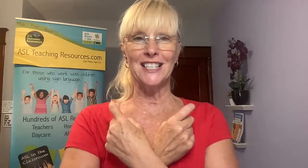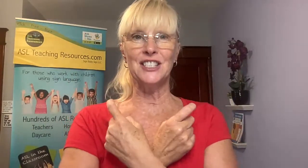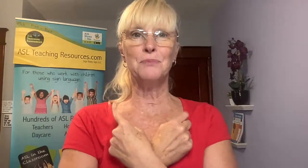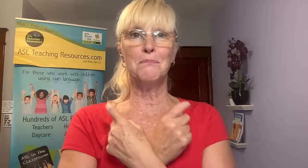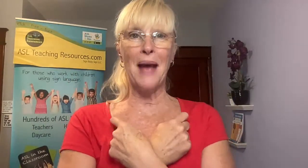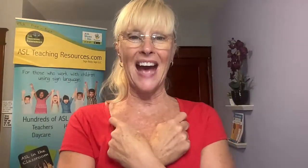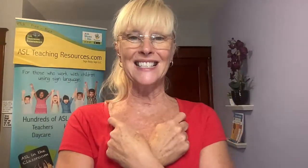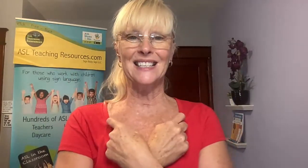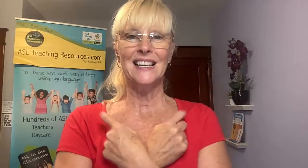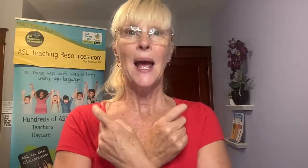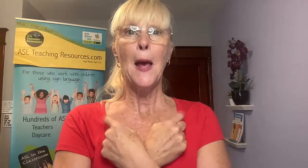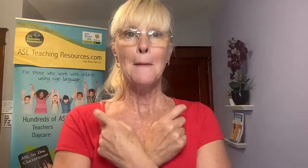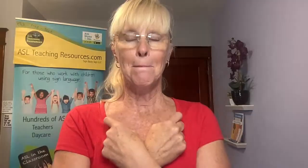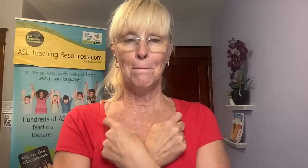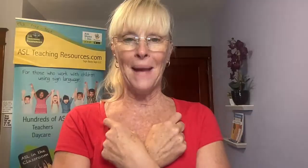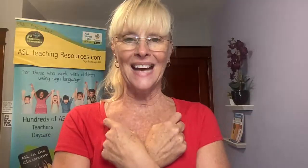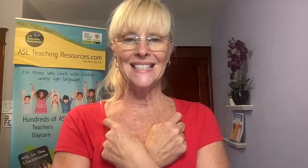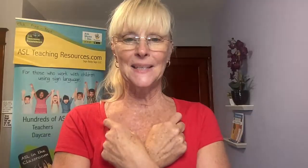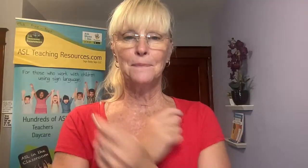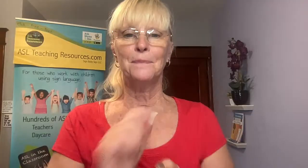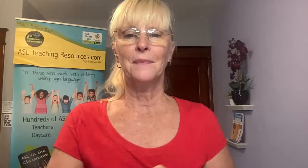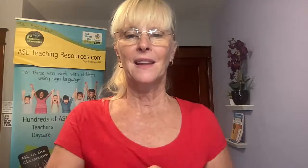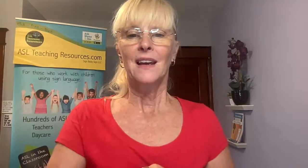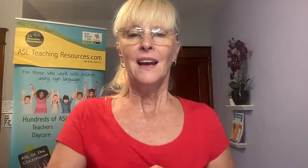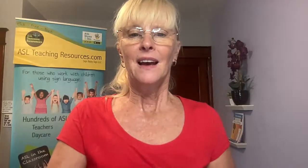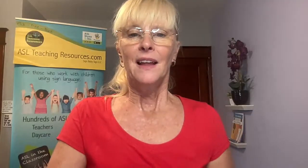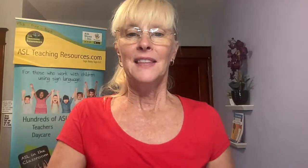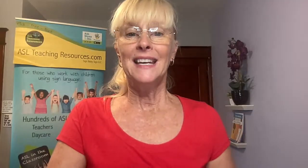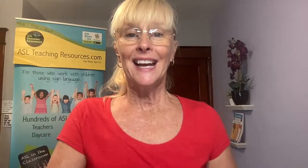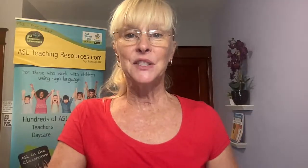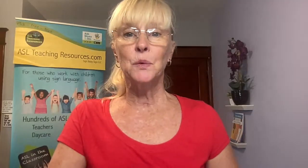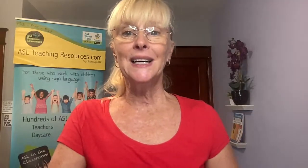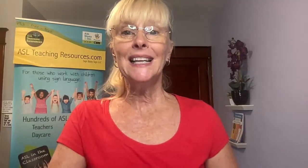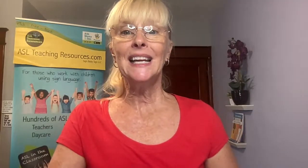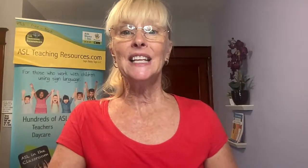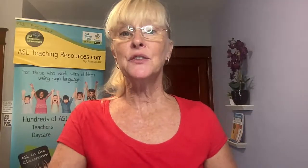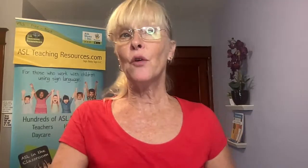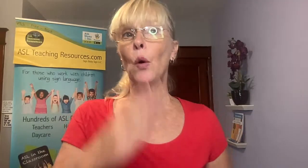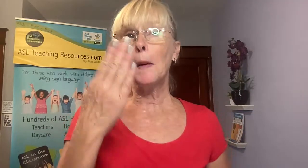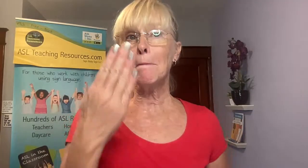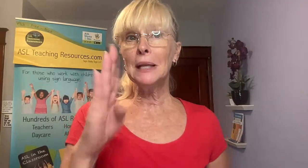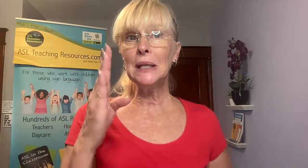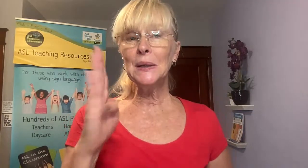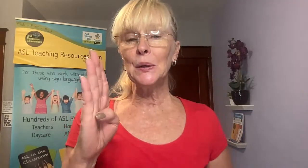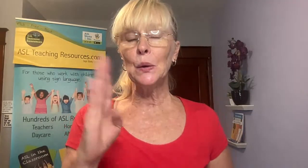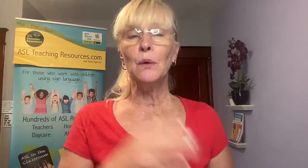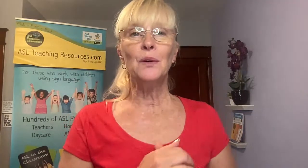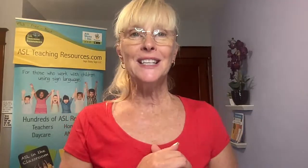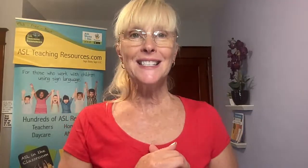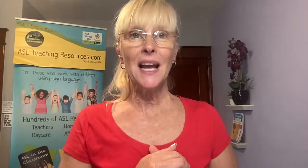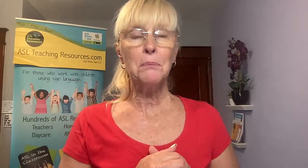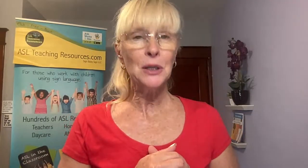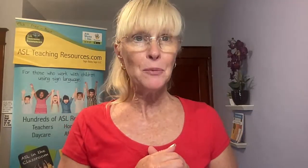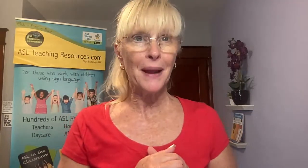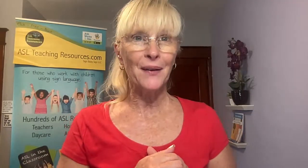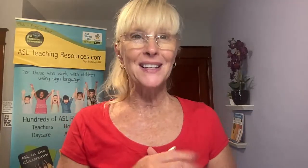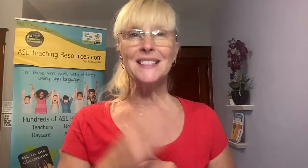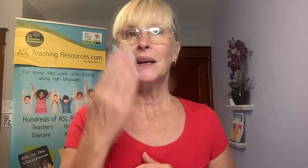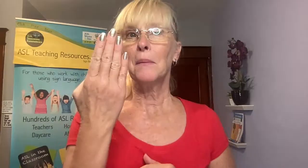chest. Bat, bat. The next one is for blue. We're going to sign blueberries.